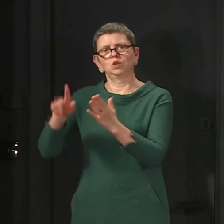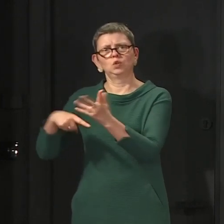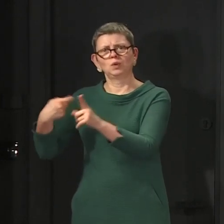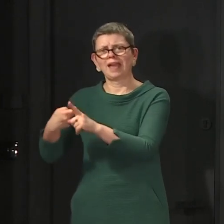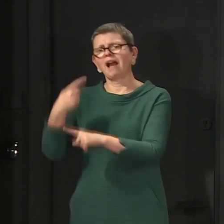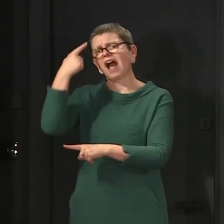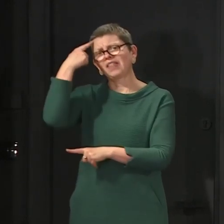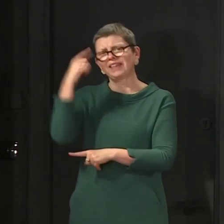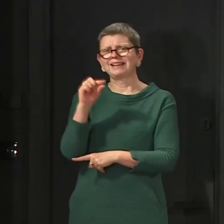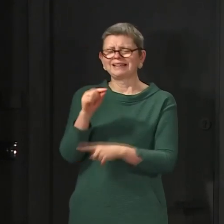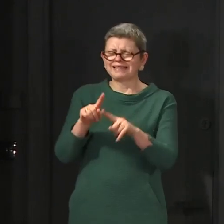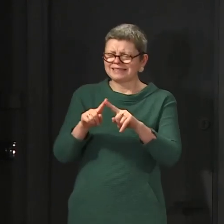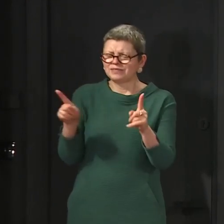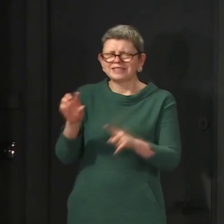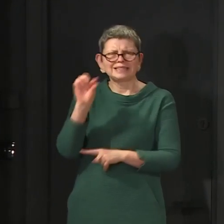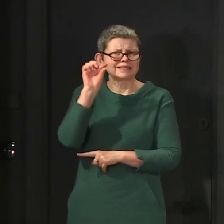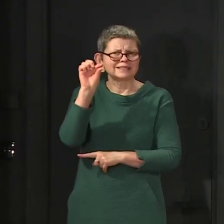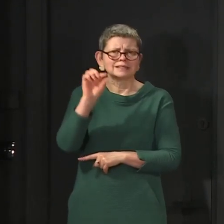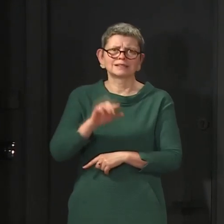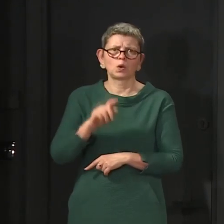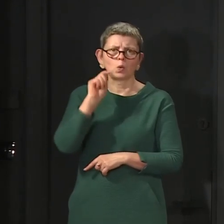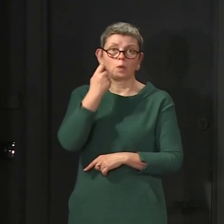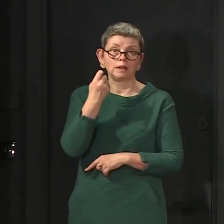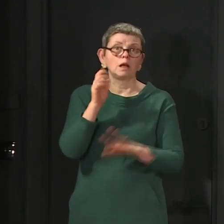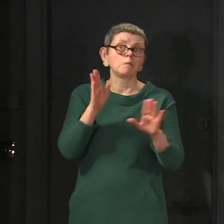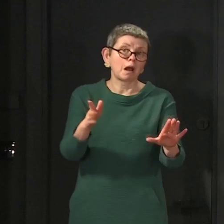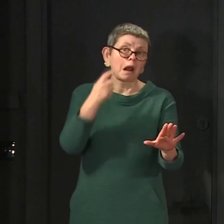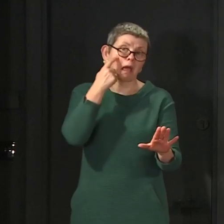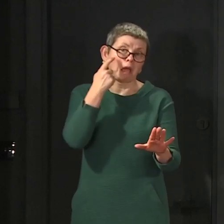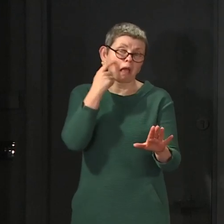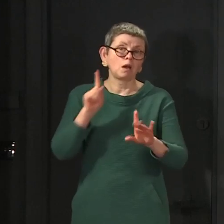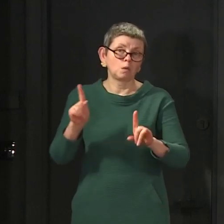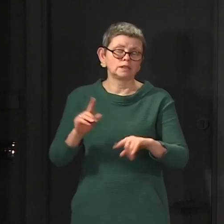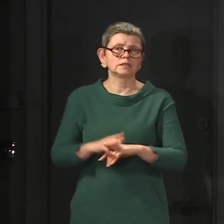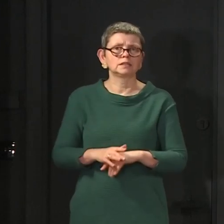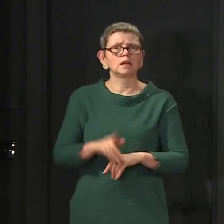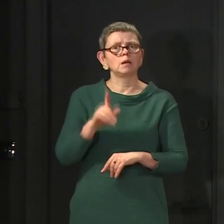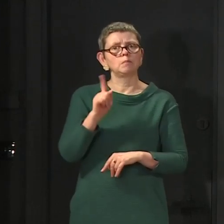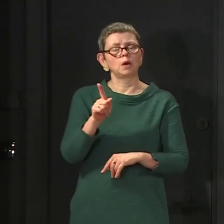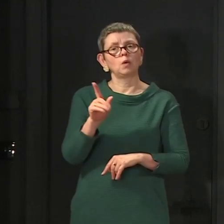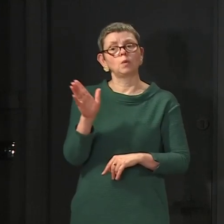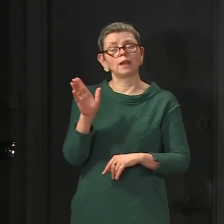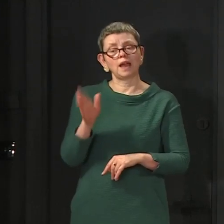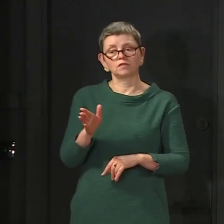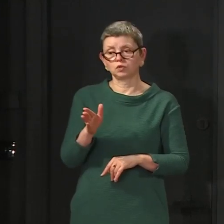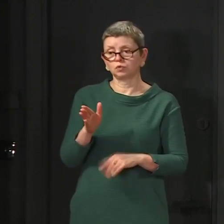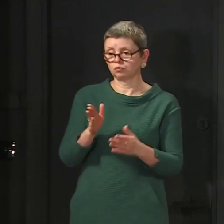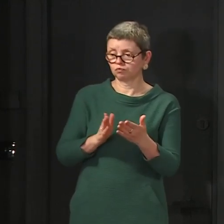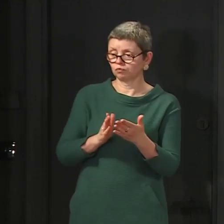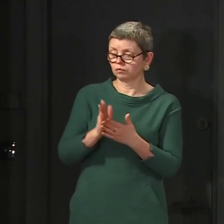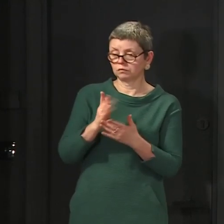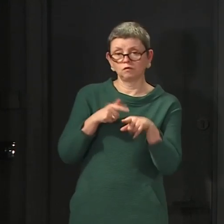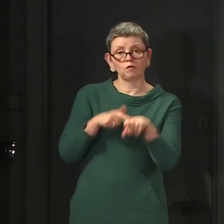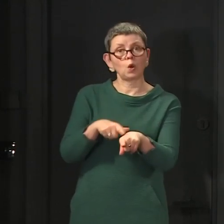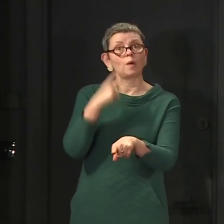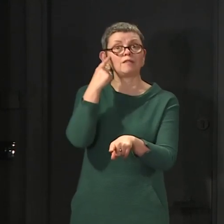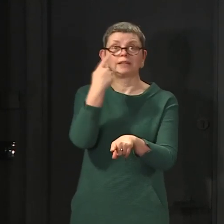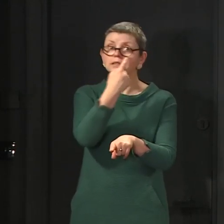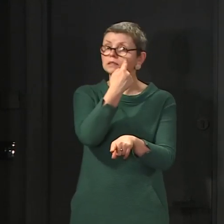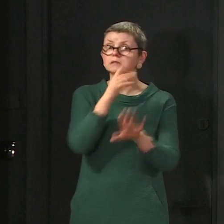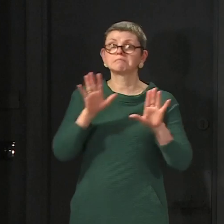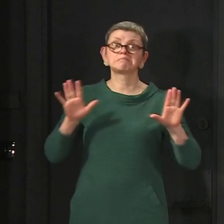minor. Obviously, we will see how things develop, but all of us have to be guided by the evidence, and we, you know, have